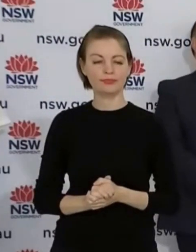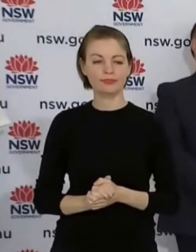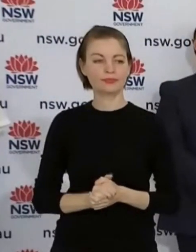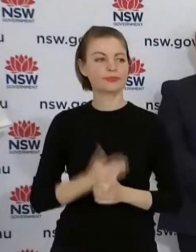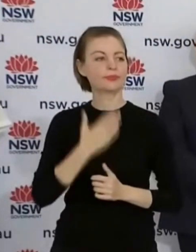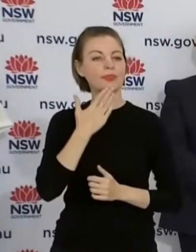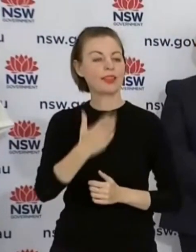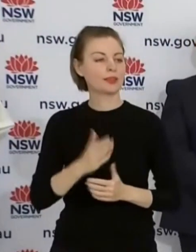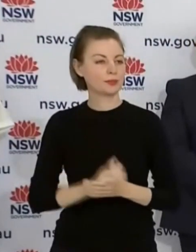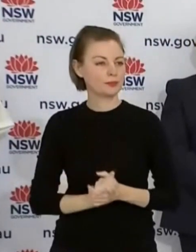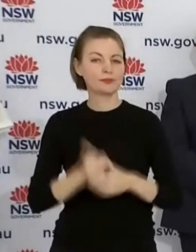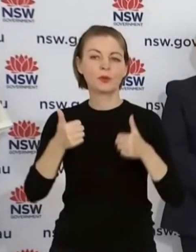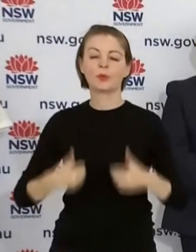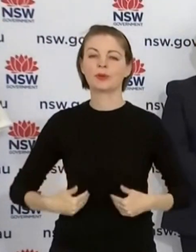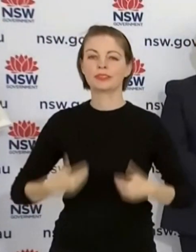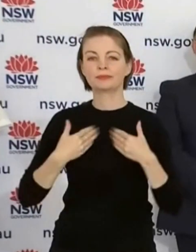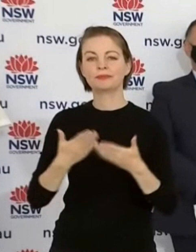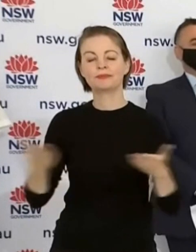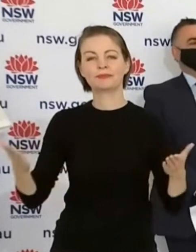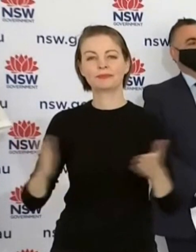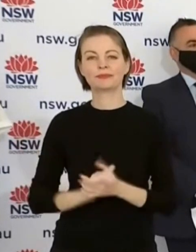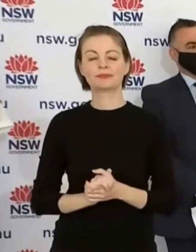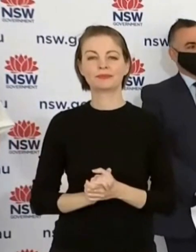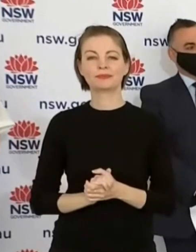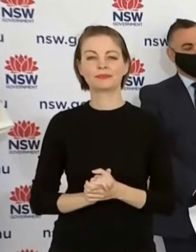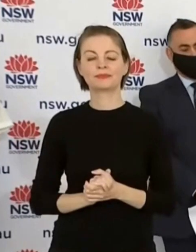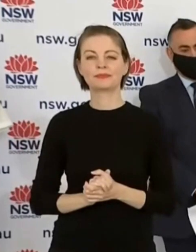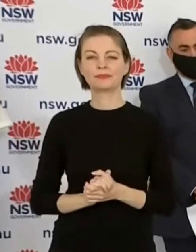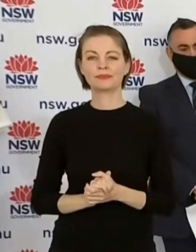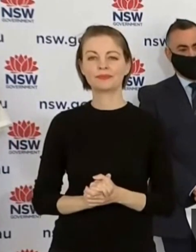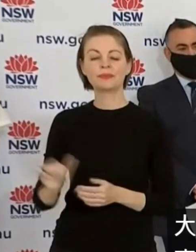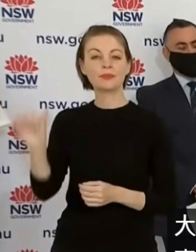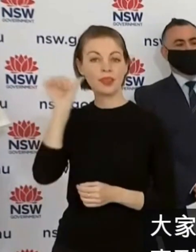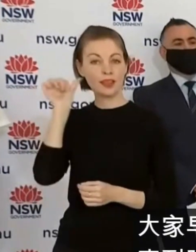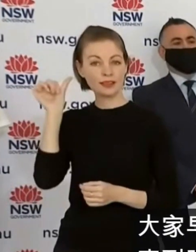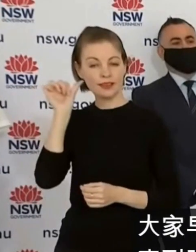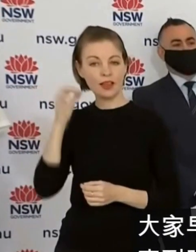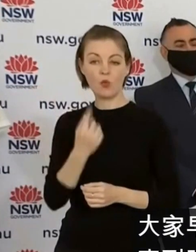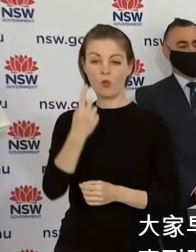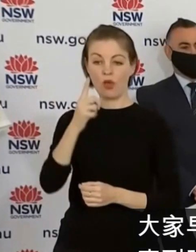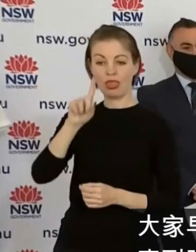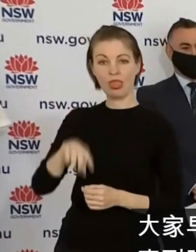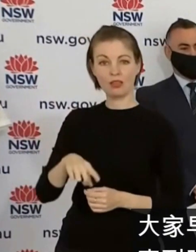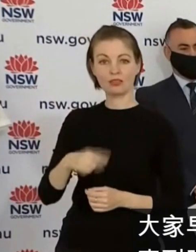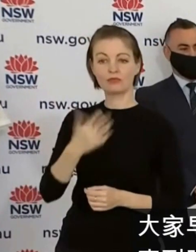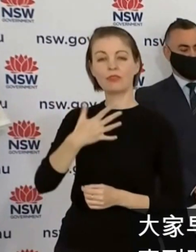Thank you very much, Premier, and good morning, everybody. Till 8 p.m. last night, there were